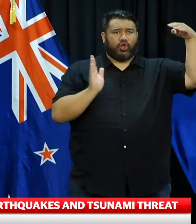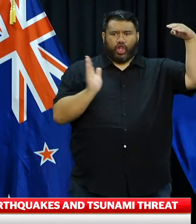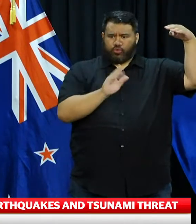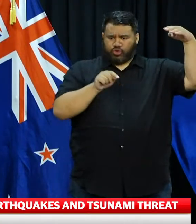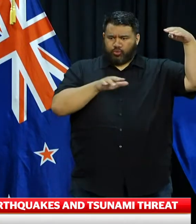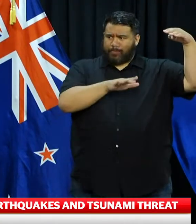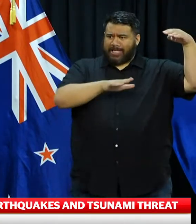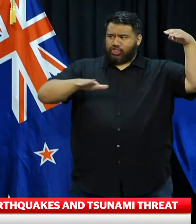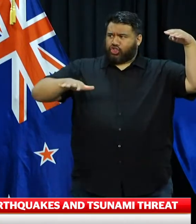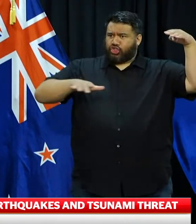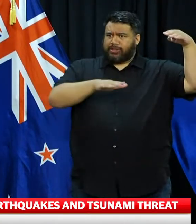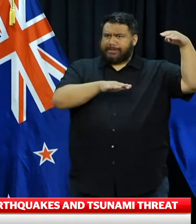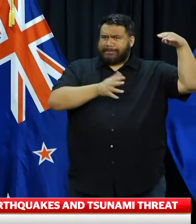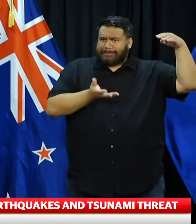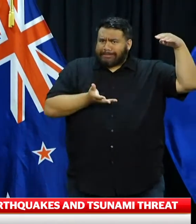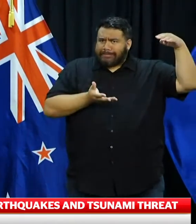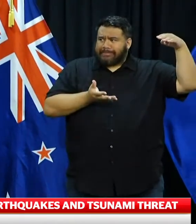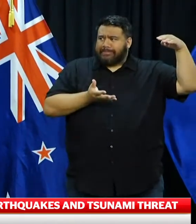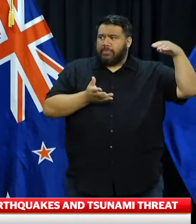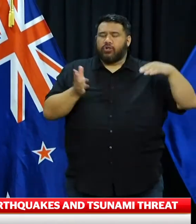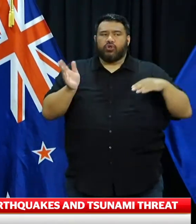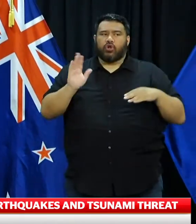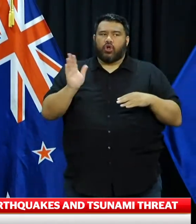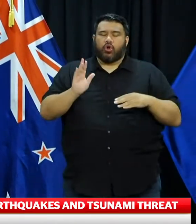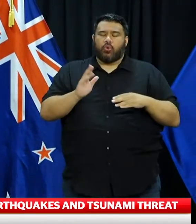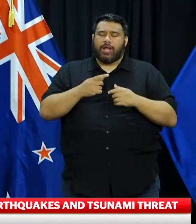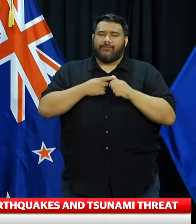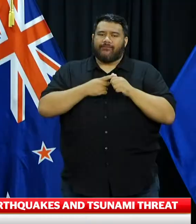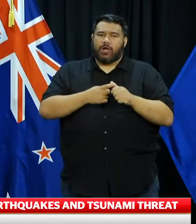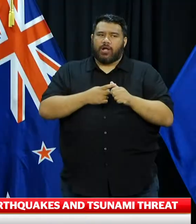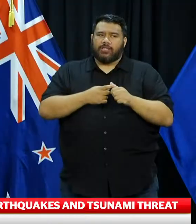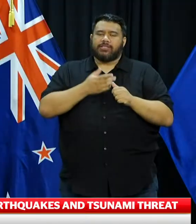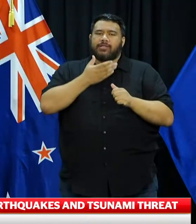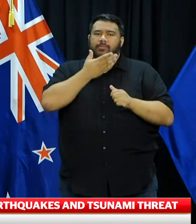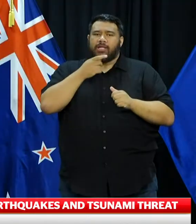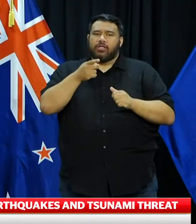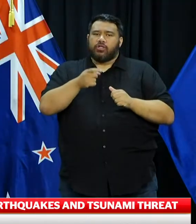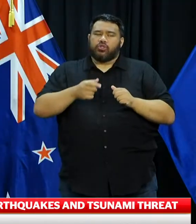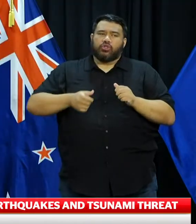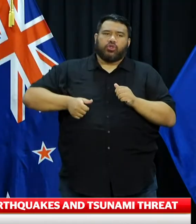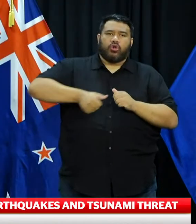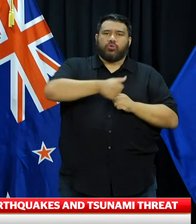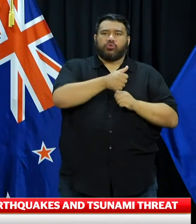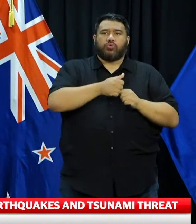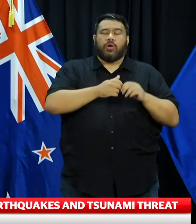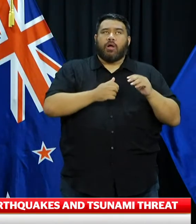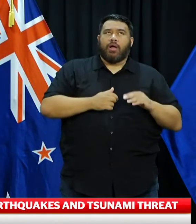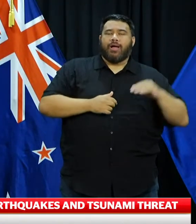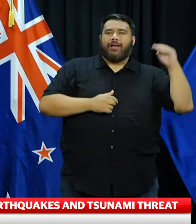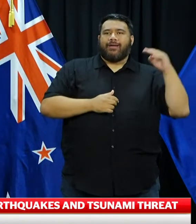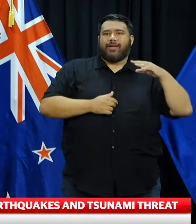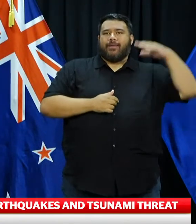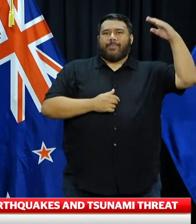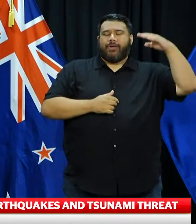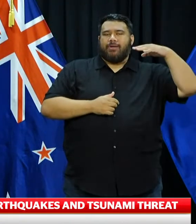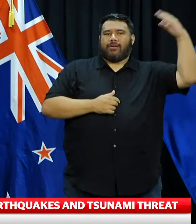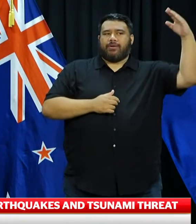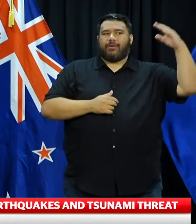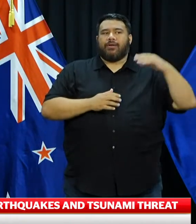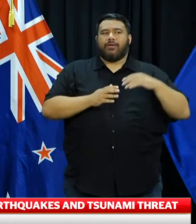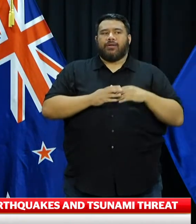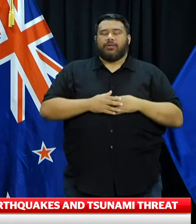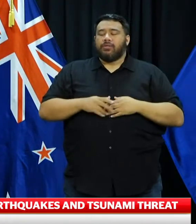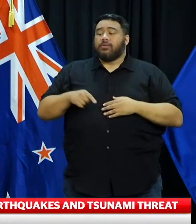look, no, the advice is to get to highland, so the risk has been assessed for those areas that have been asked to evacuate. Between 1 to